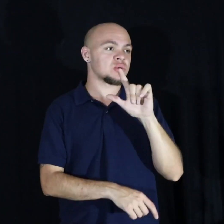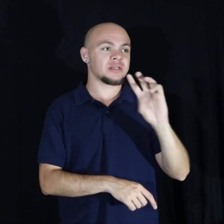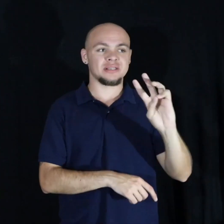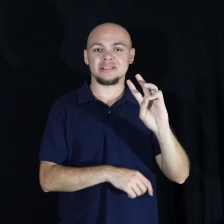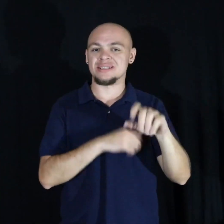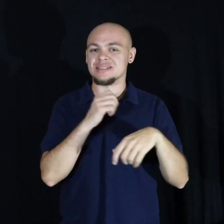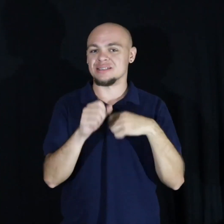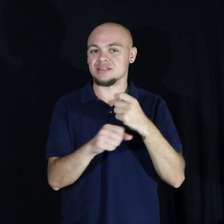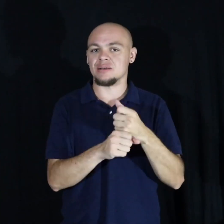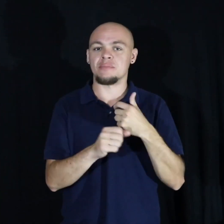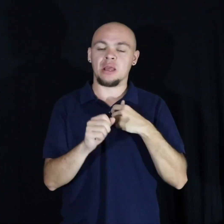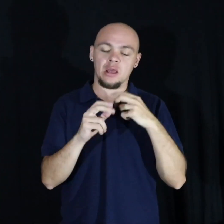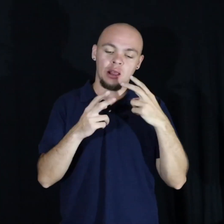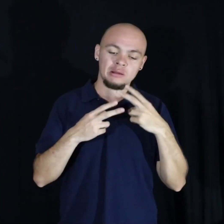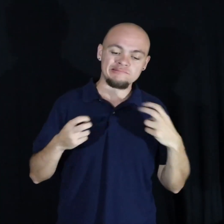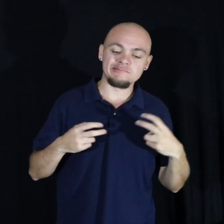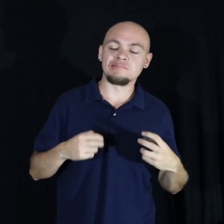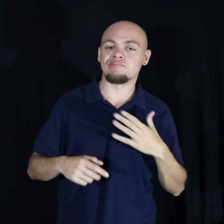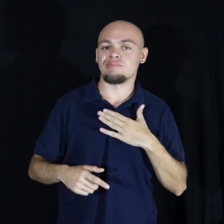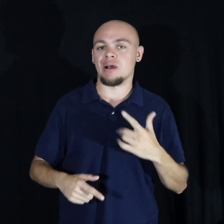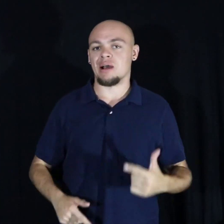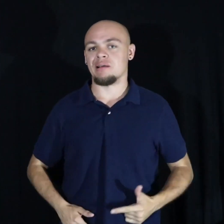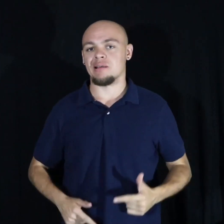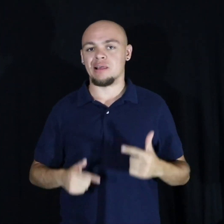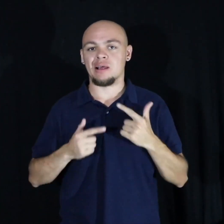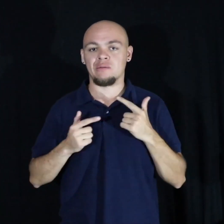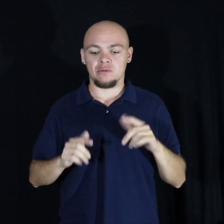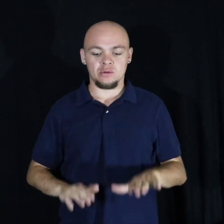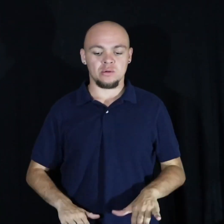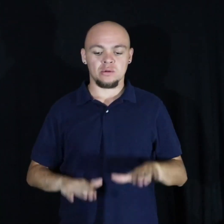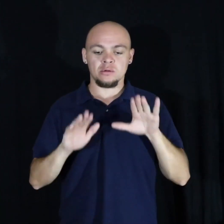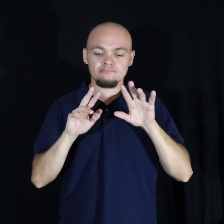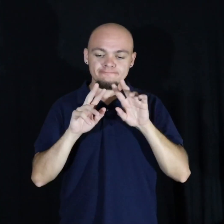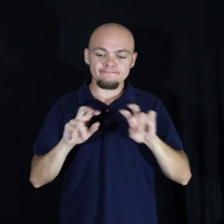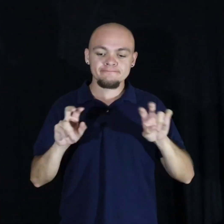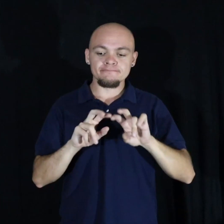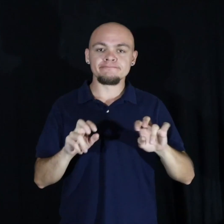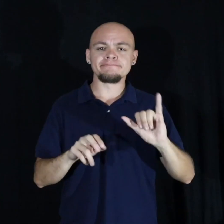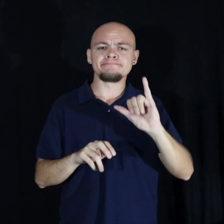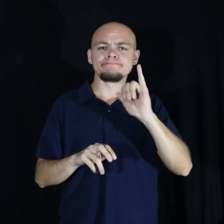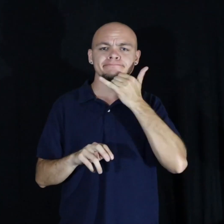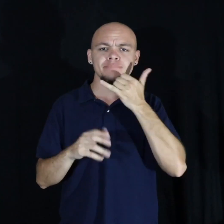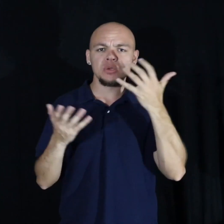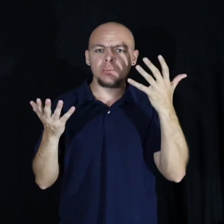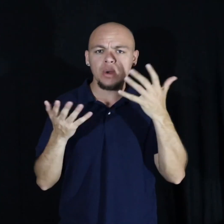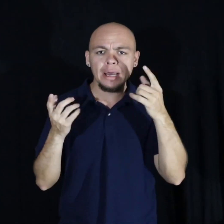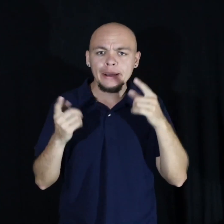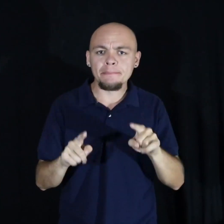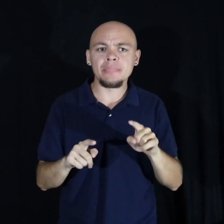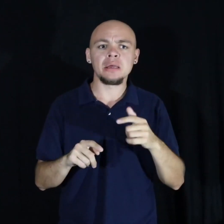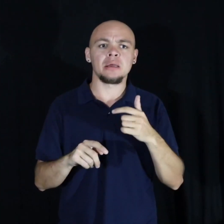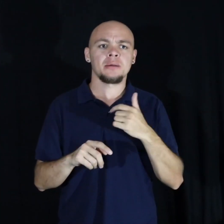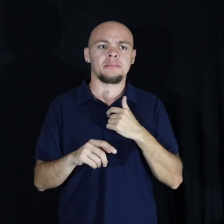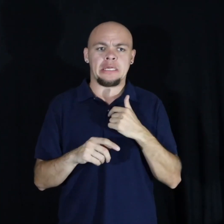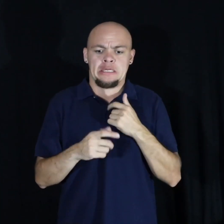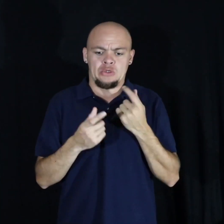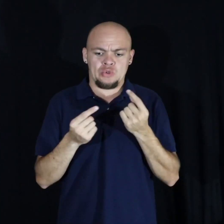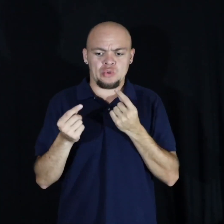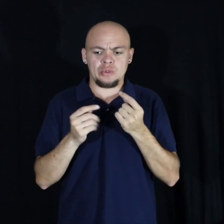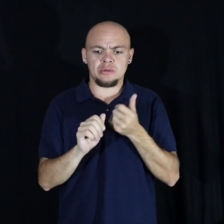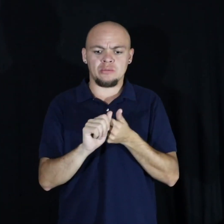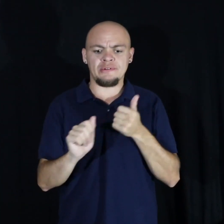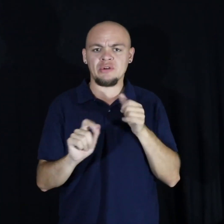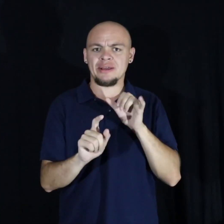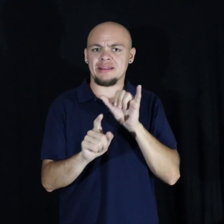dissect and re-examine every part of my adolescent years to see what went wrong And what, if anything, could have been done to prevent my